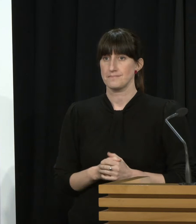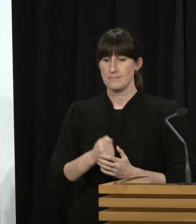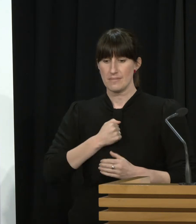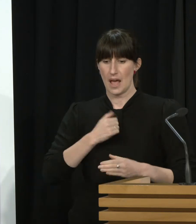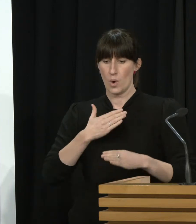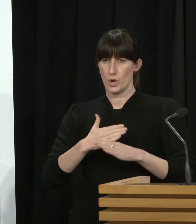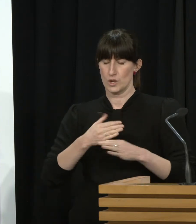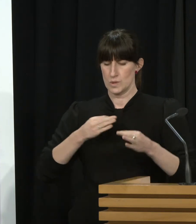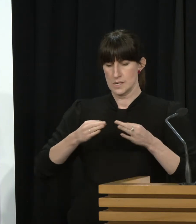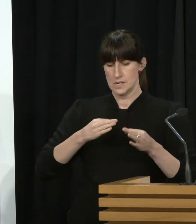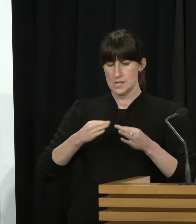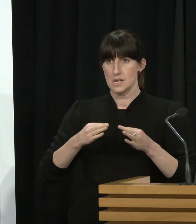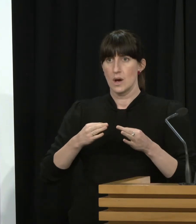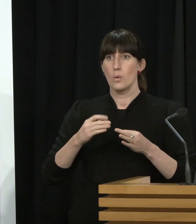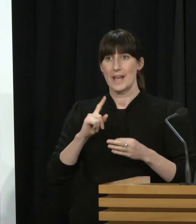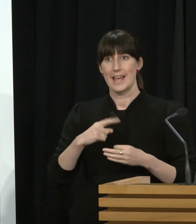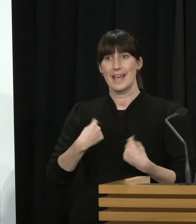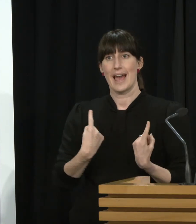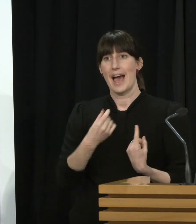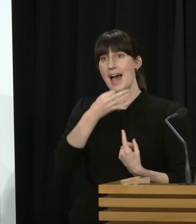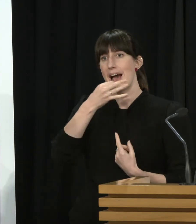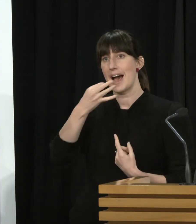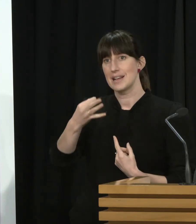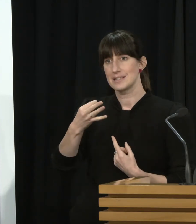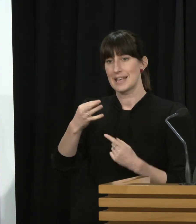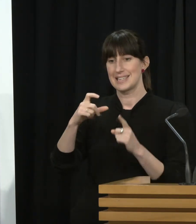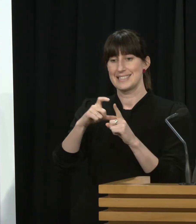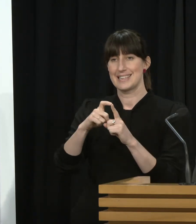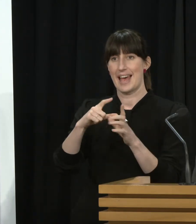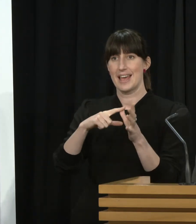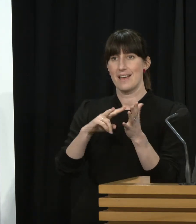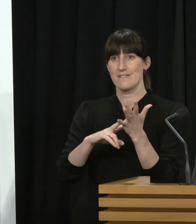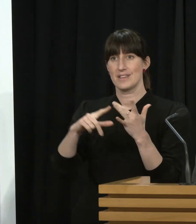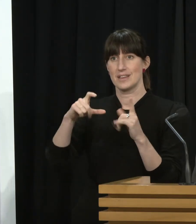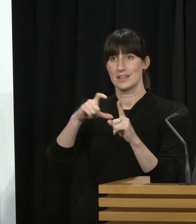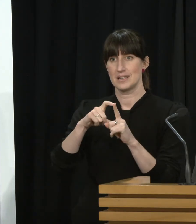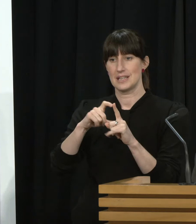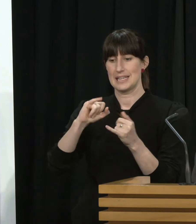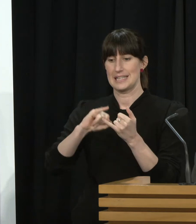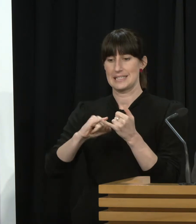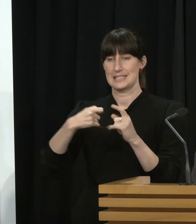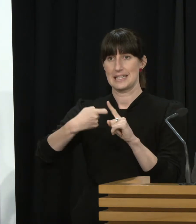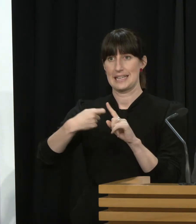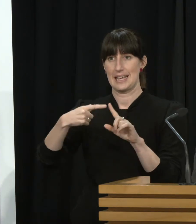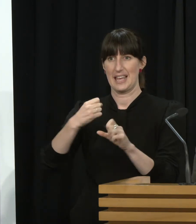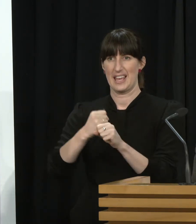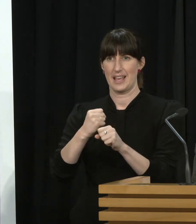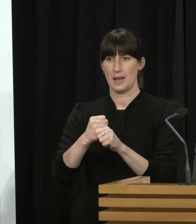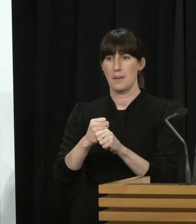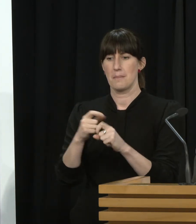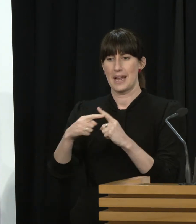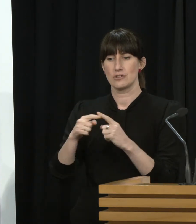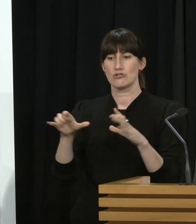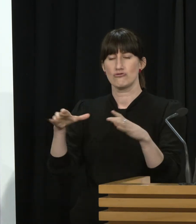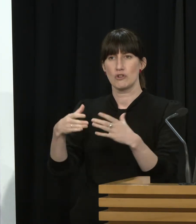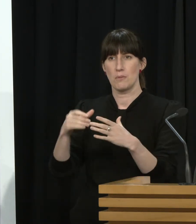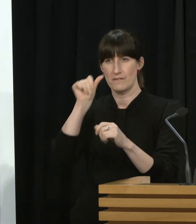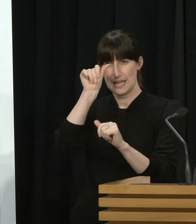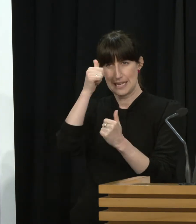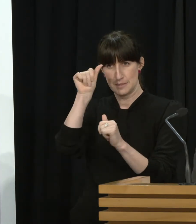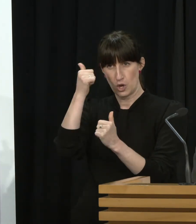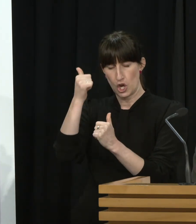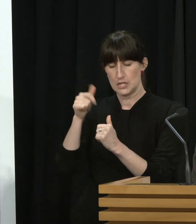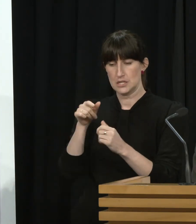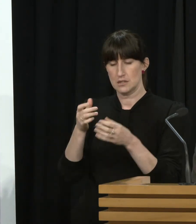been asking Sir David Skegg and the Strategic COVID-19 Public Health Advisory Group to look at how New Zealand might reconnect with the world